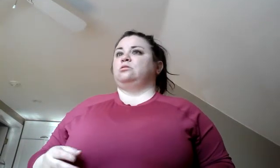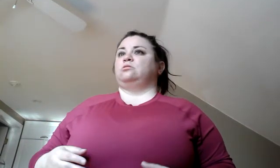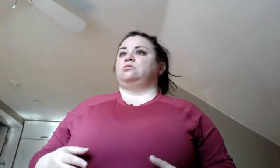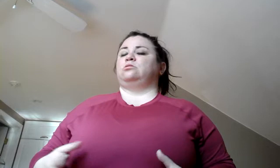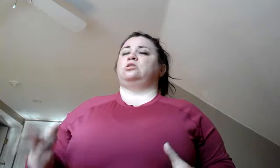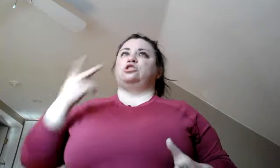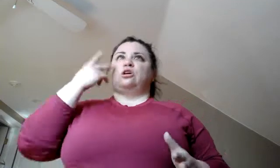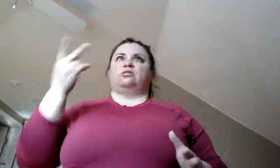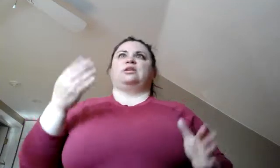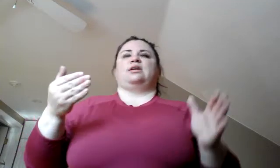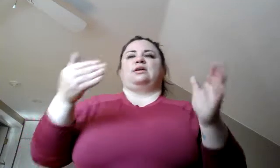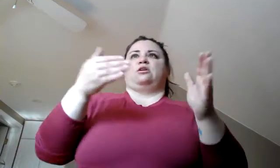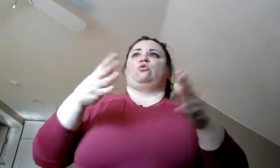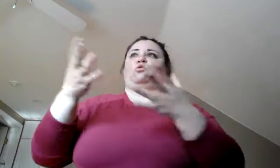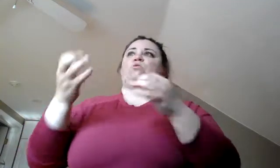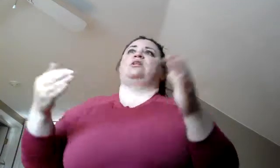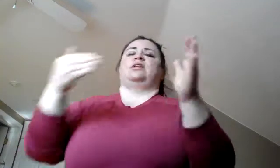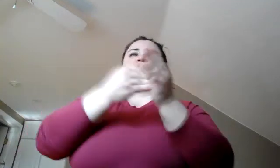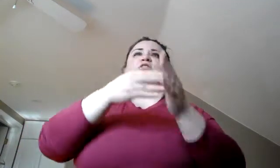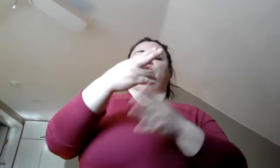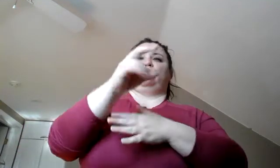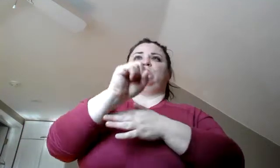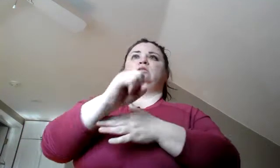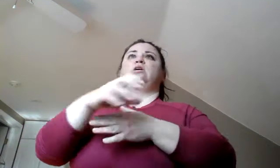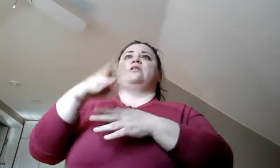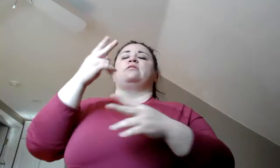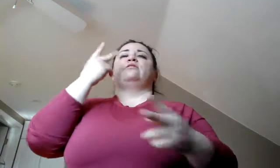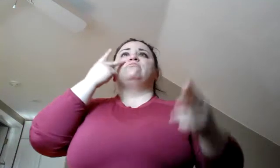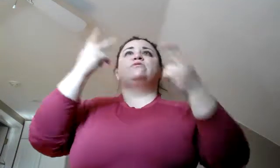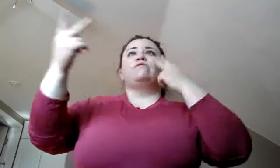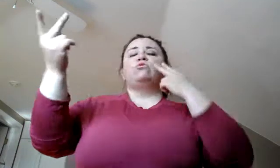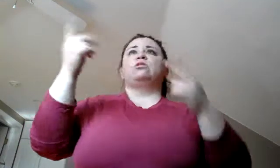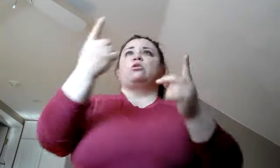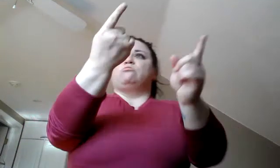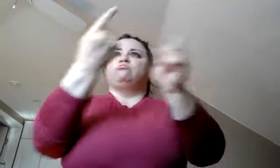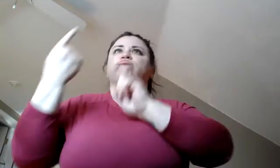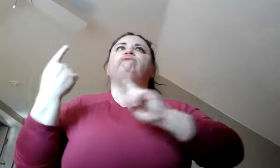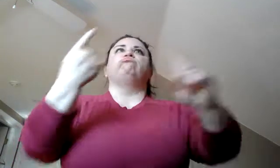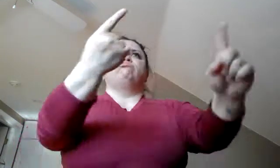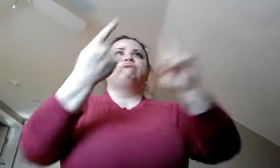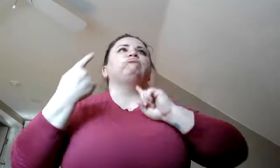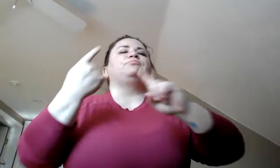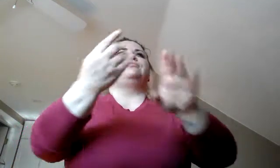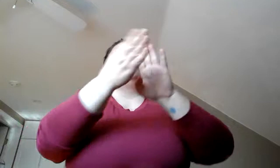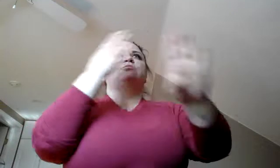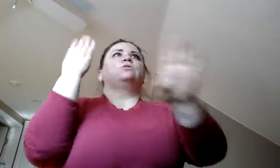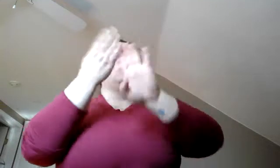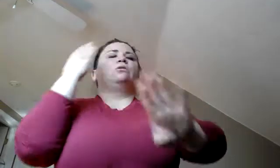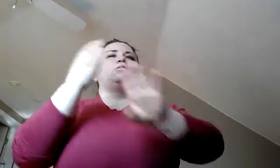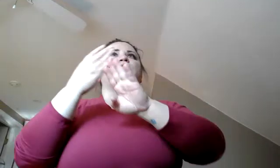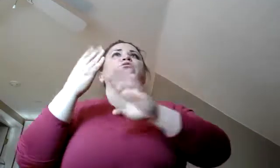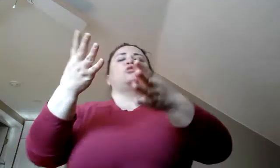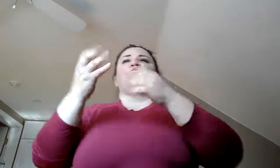because of that, view that they were coming, that they couldn't be here, so they had to have a holy war. And again, these